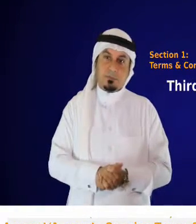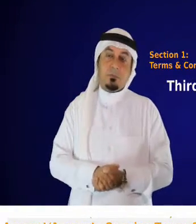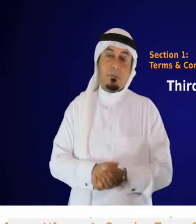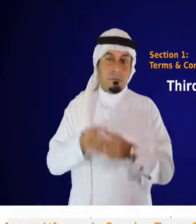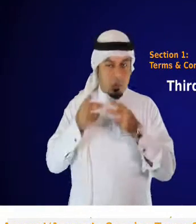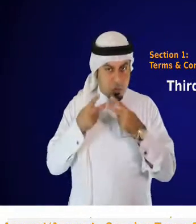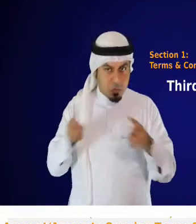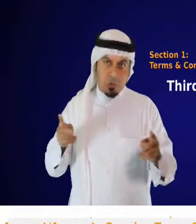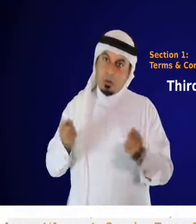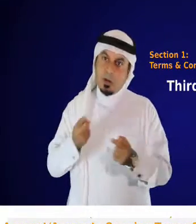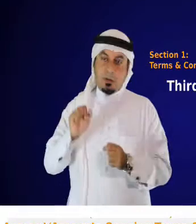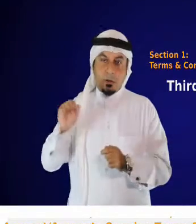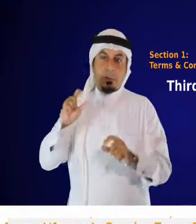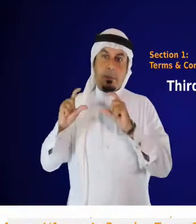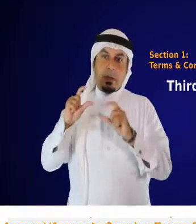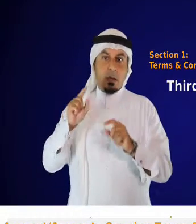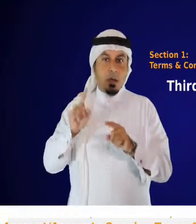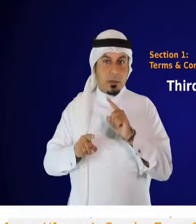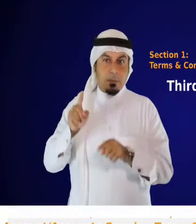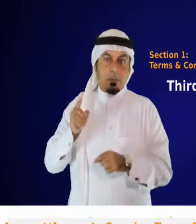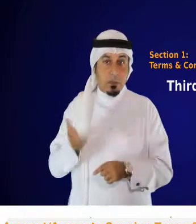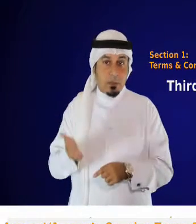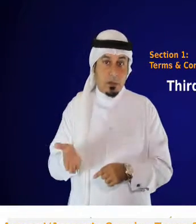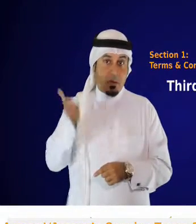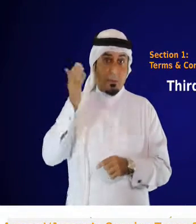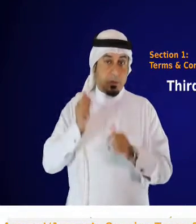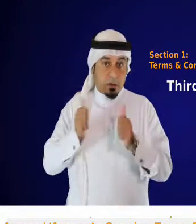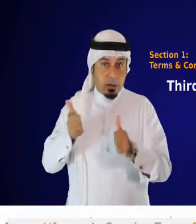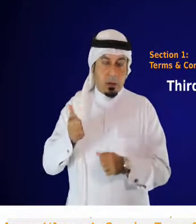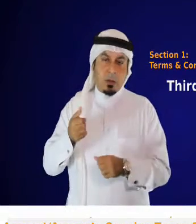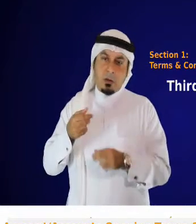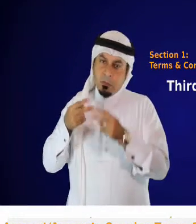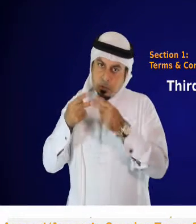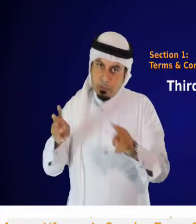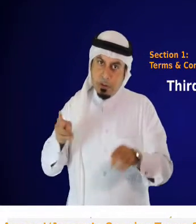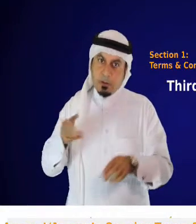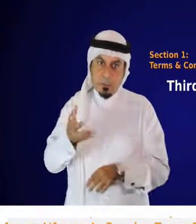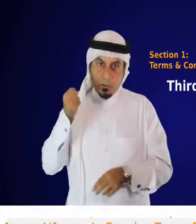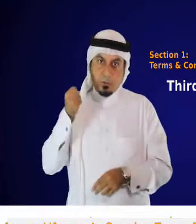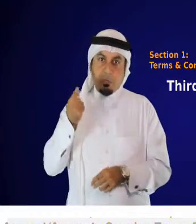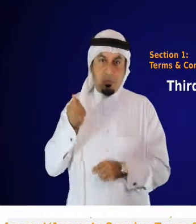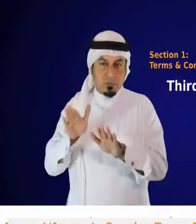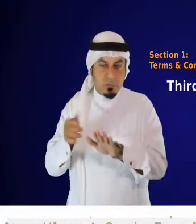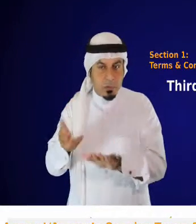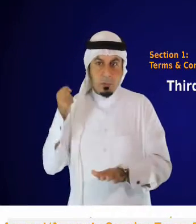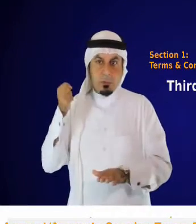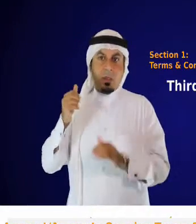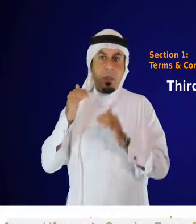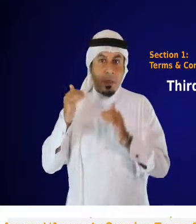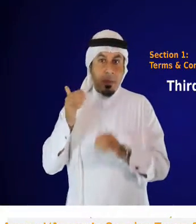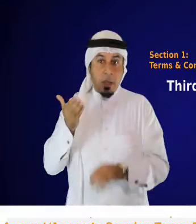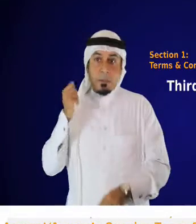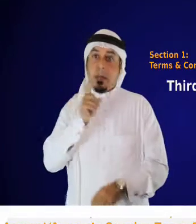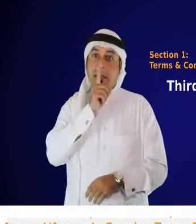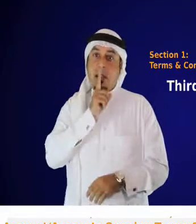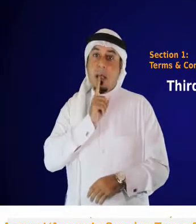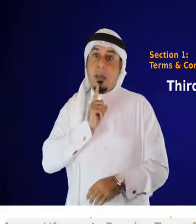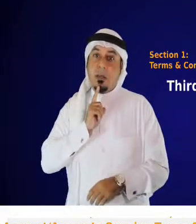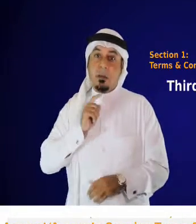3. The bank at its sole discretion may allow repayment of fixed-term deposit accounts before the date of maturity. The account